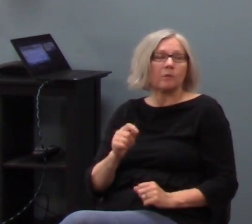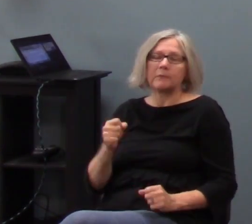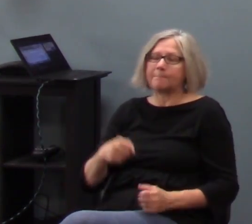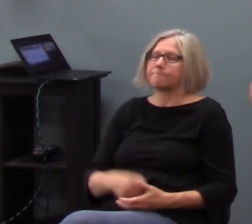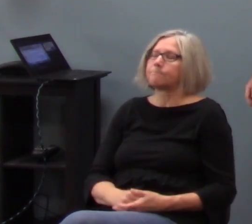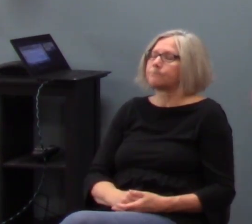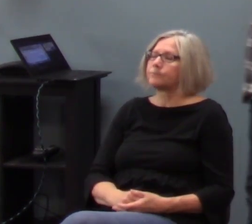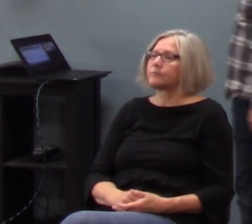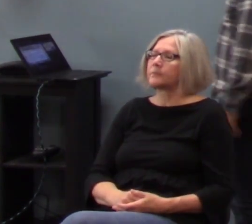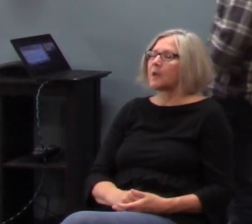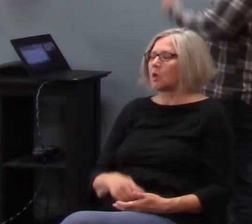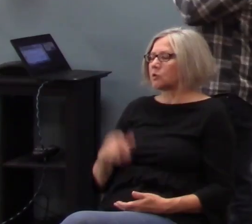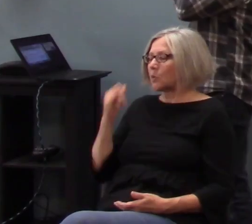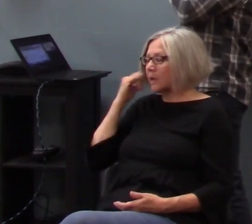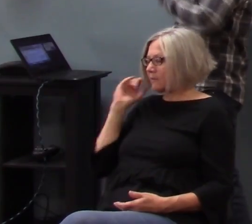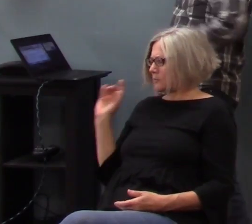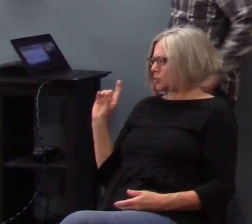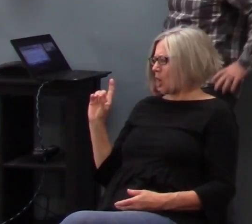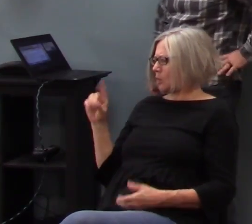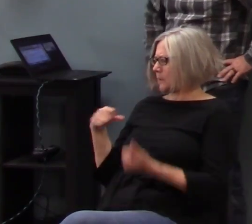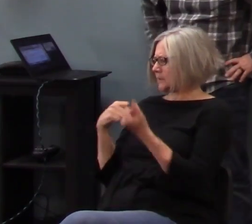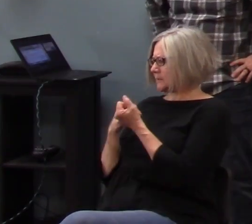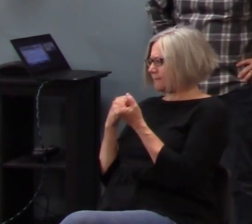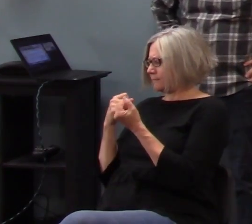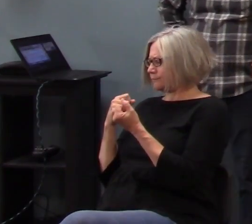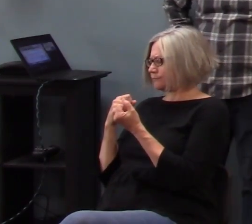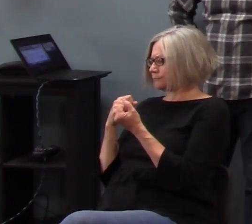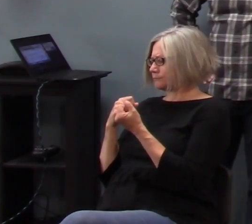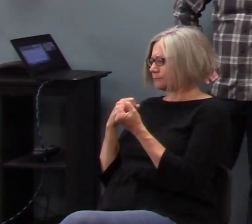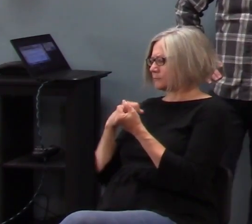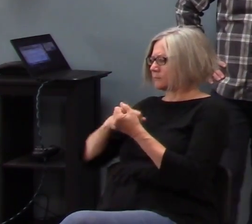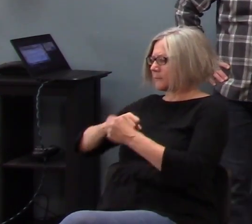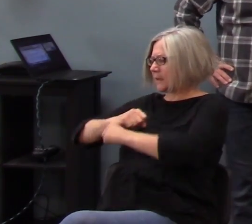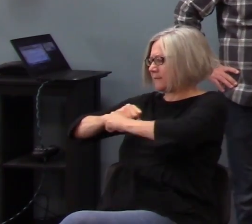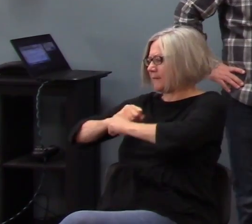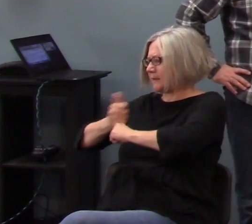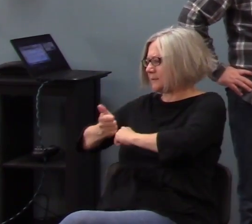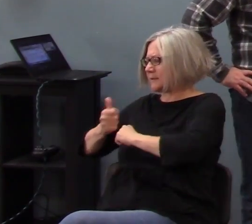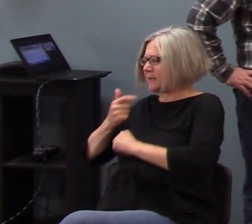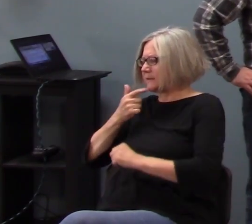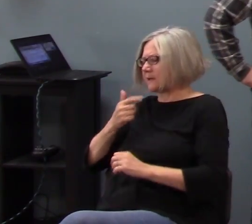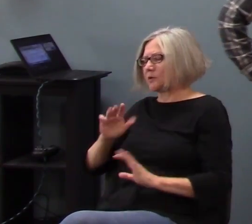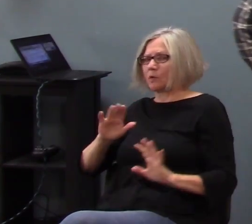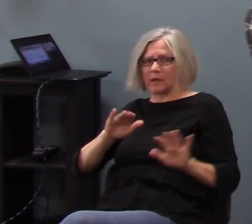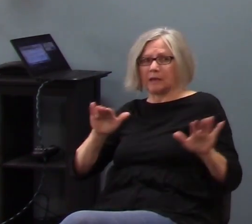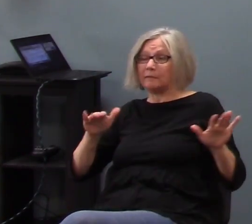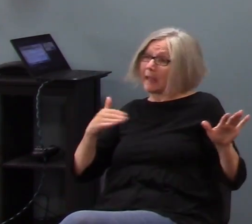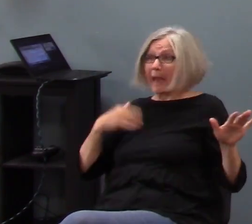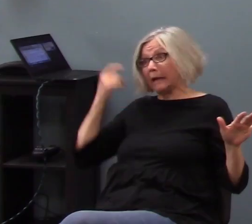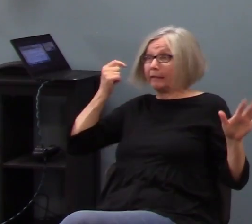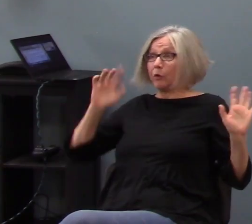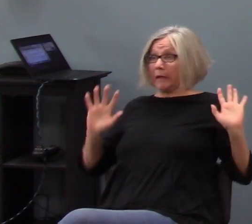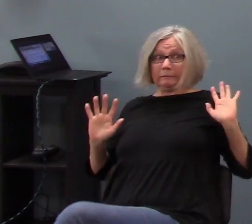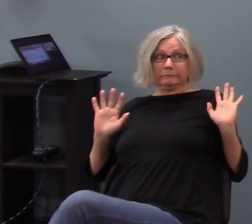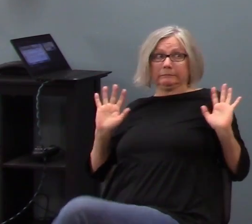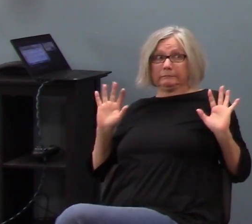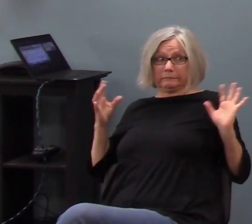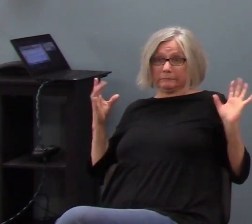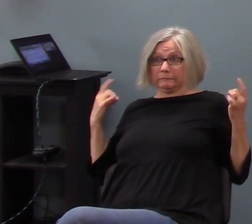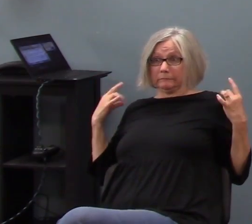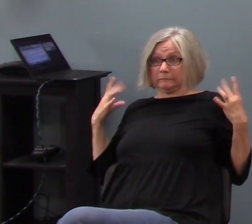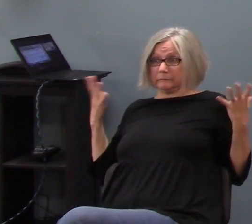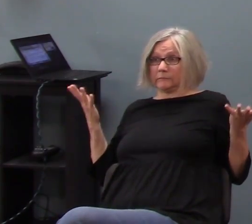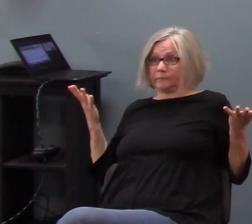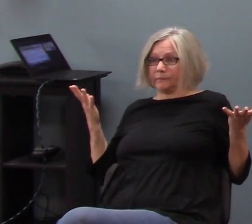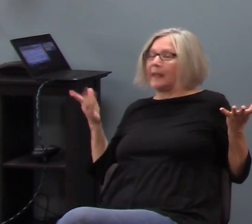asking. if he was defending himself, would he say, if he was here today, would he say, look, you guys I just had a theory, I didn't have perfect. He had a